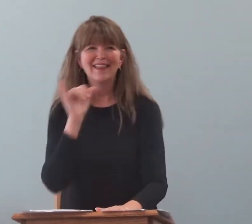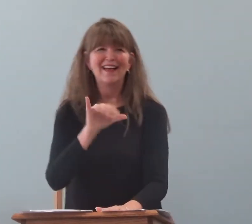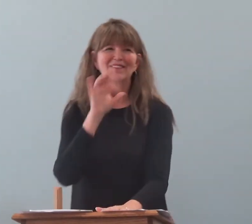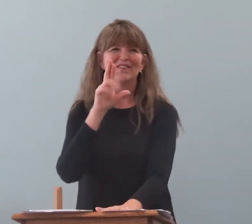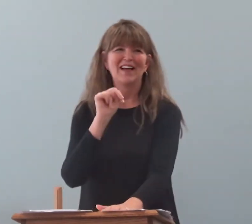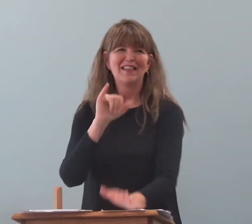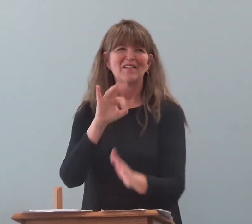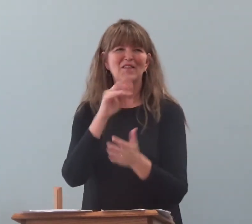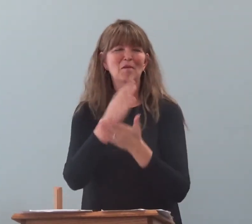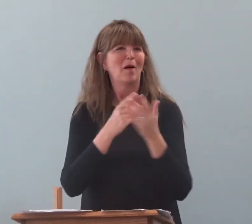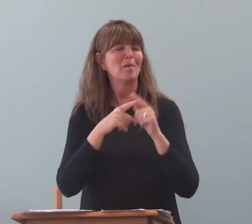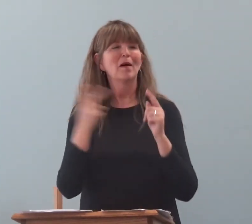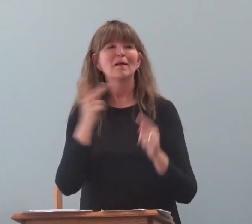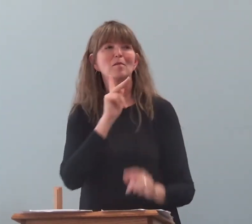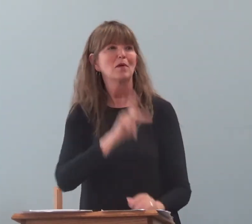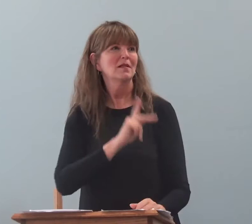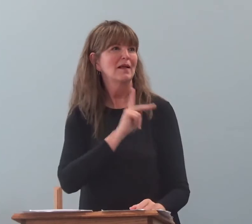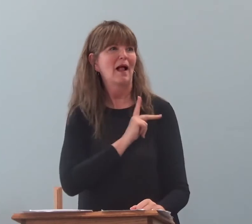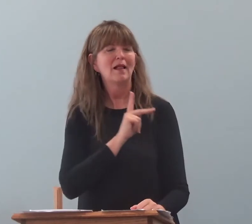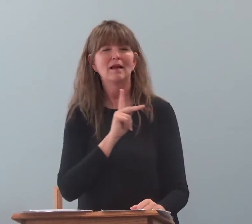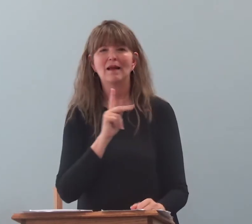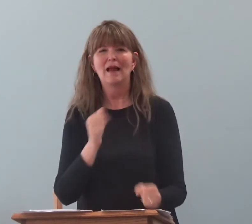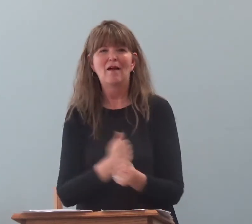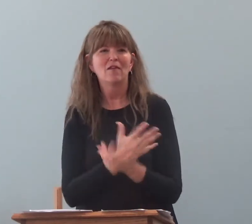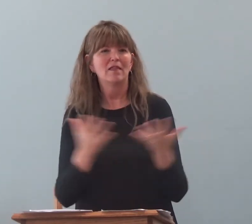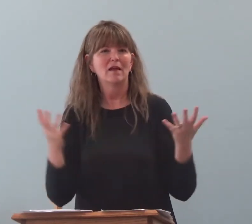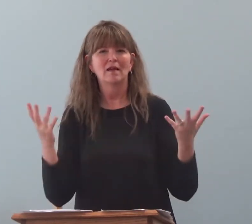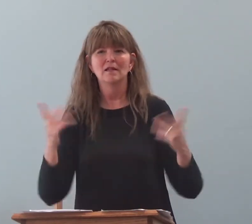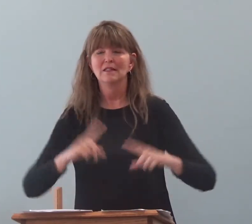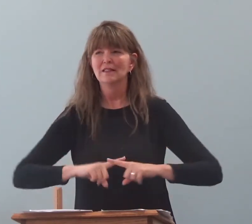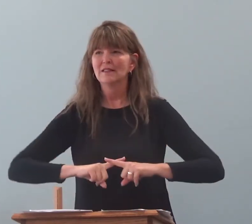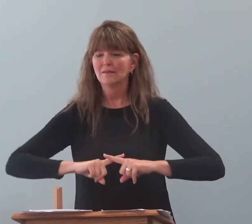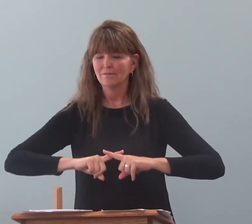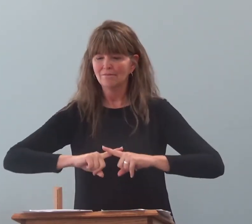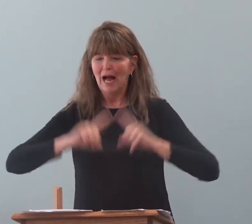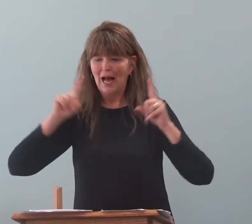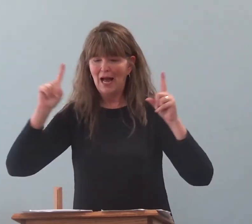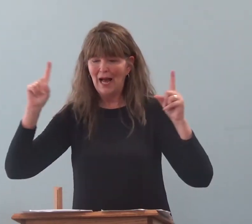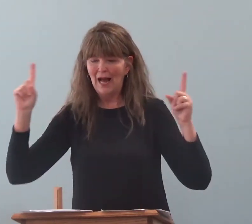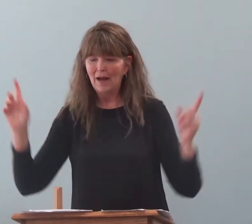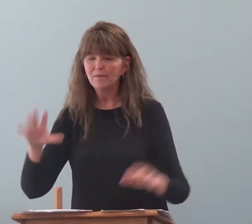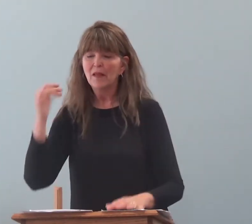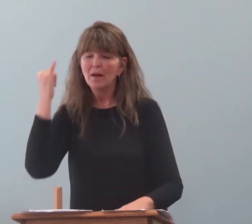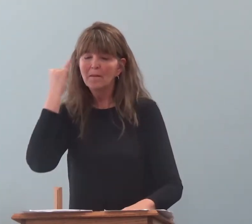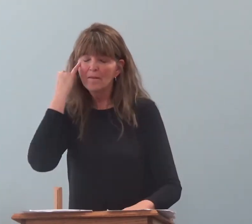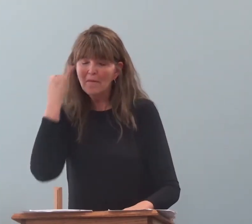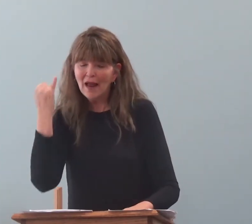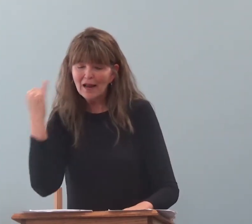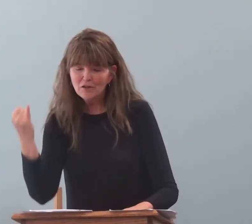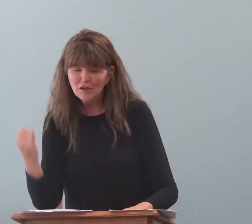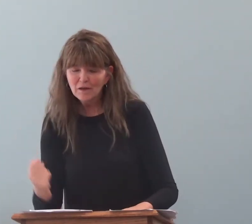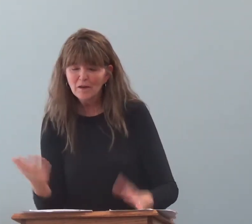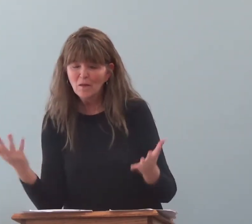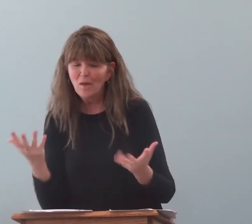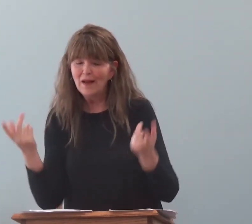just laughed when they saw that with each other. But their personalities and life choices have been very different.